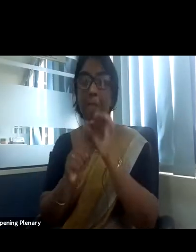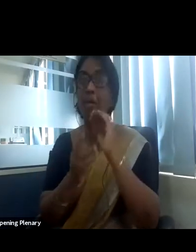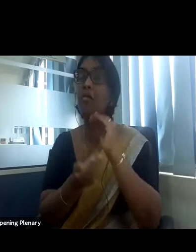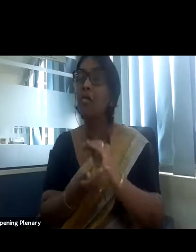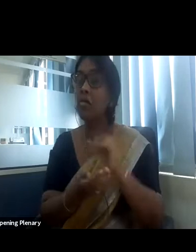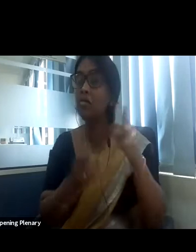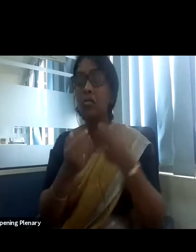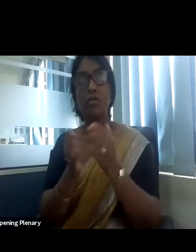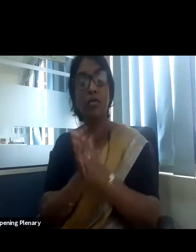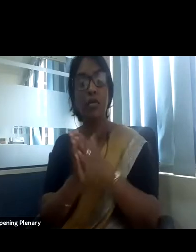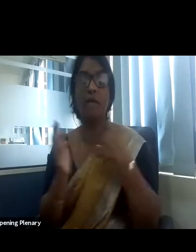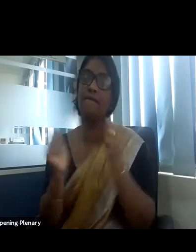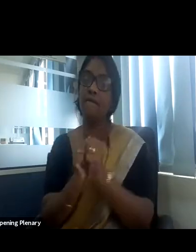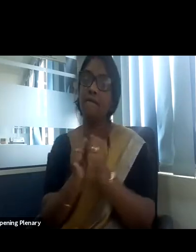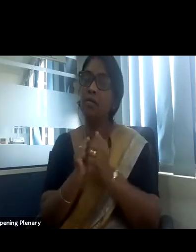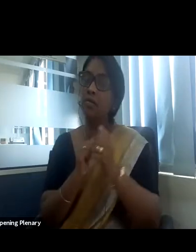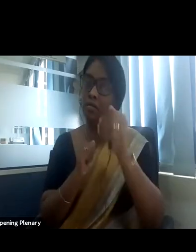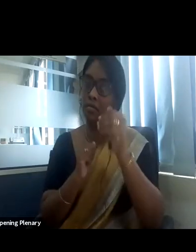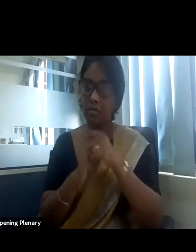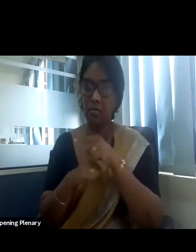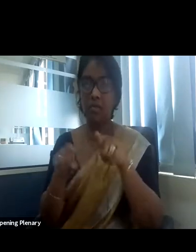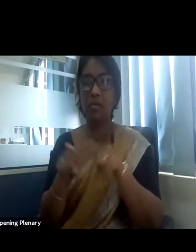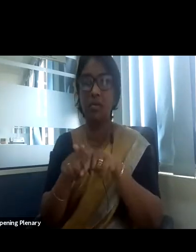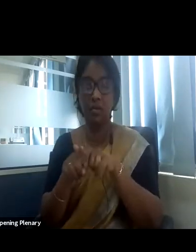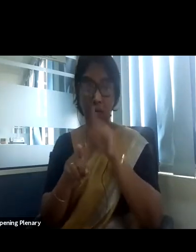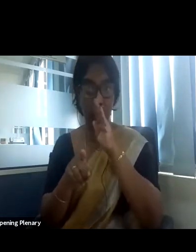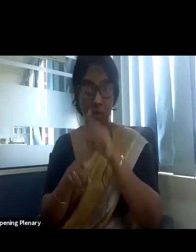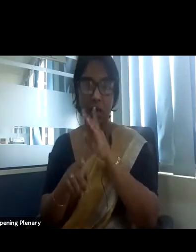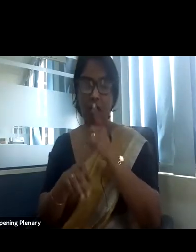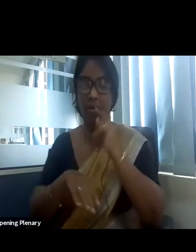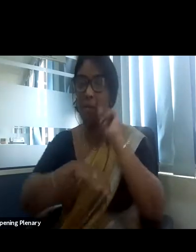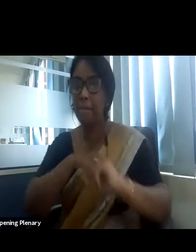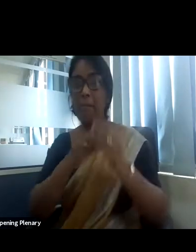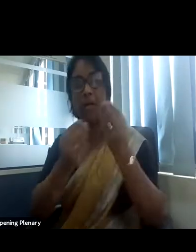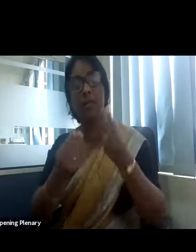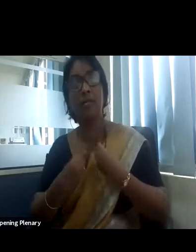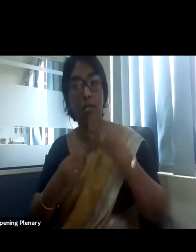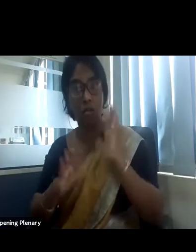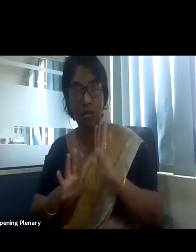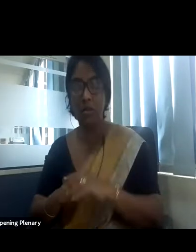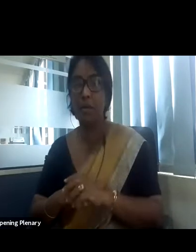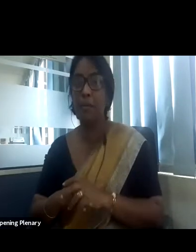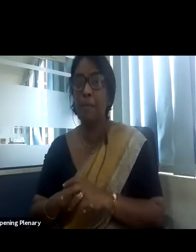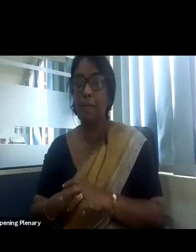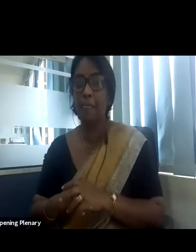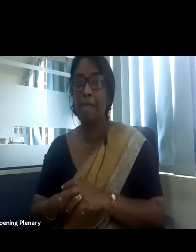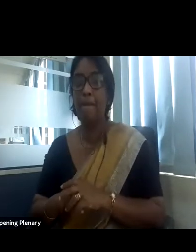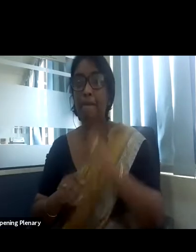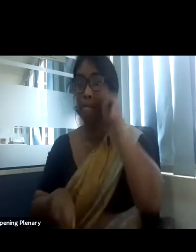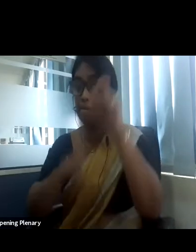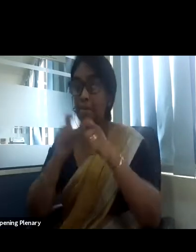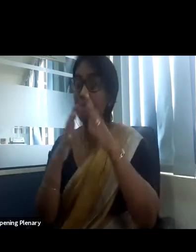and legislative foundations to drive PPPs, all the while protecting public interest and environmental